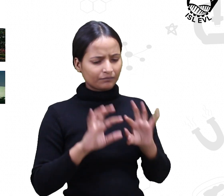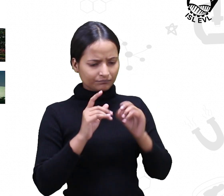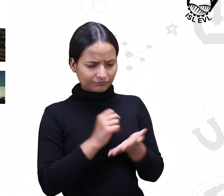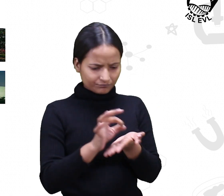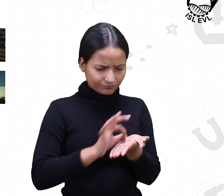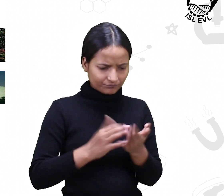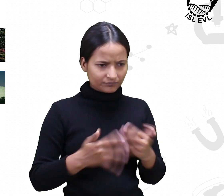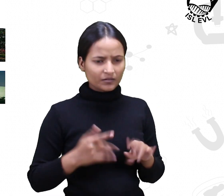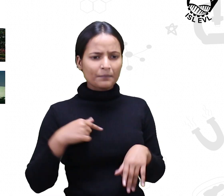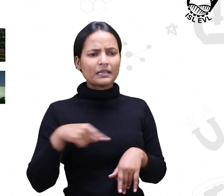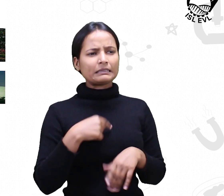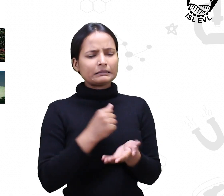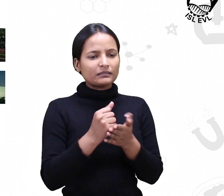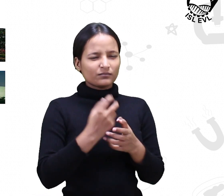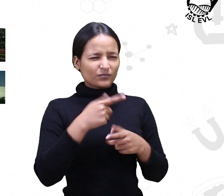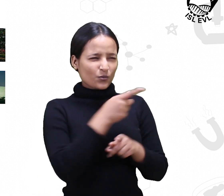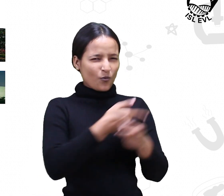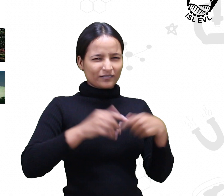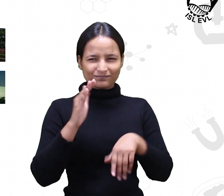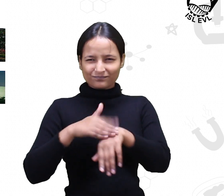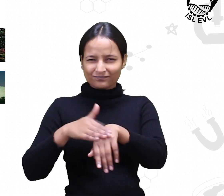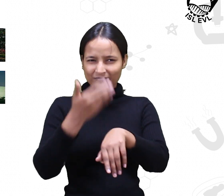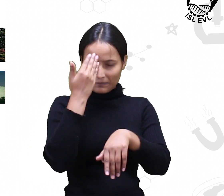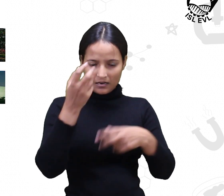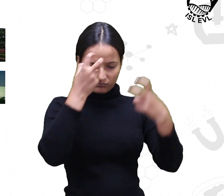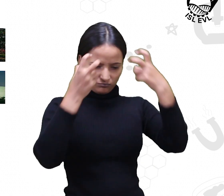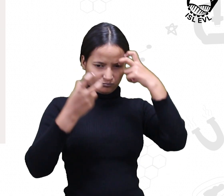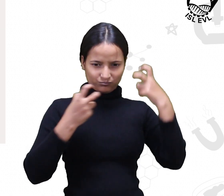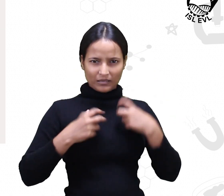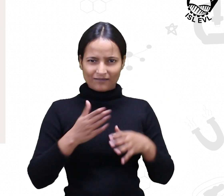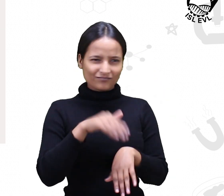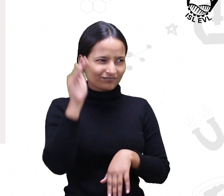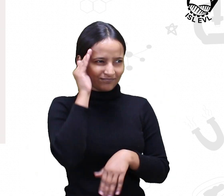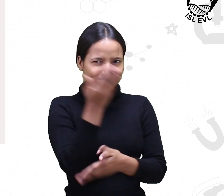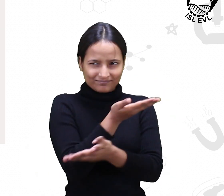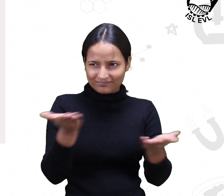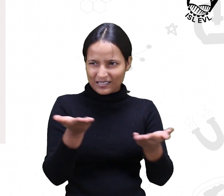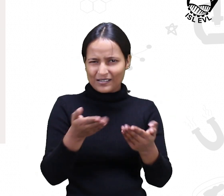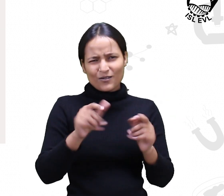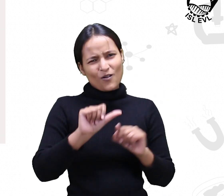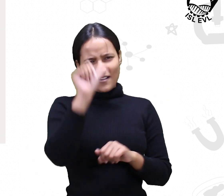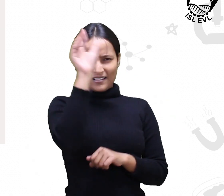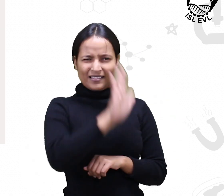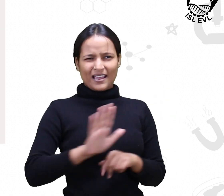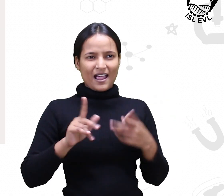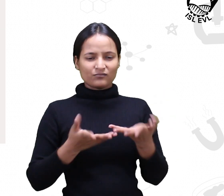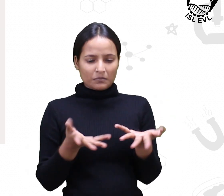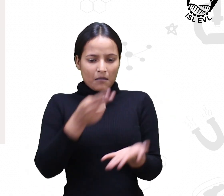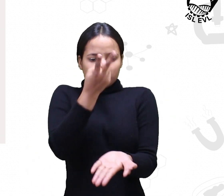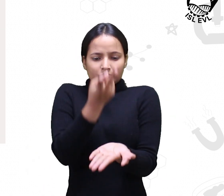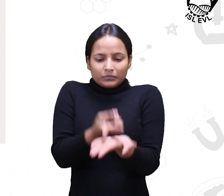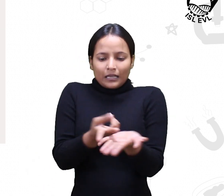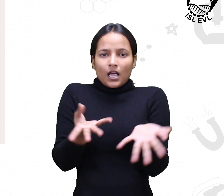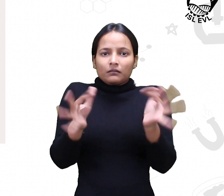or genetically characterize varicella zoster, which is chicken pox. So a lot of young people have probably heard of chicken pox. It's something